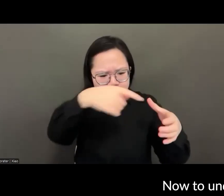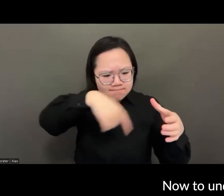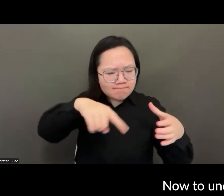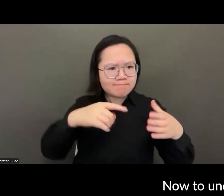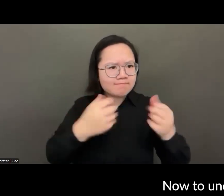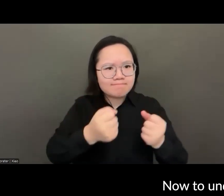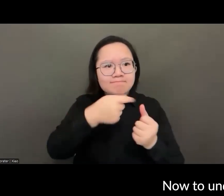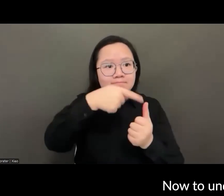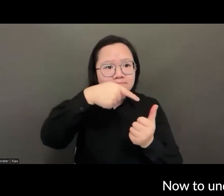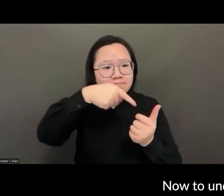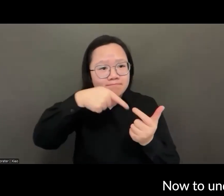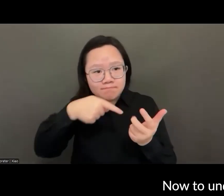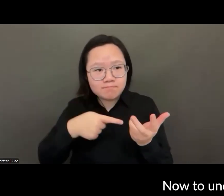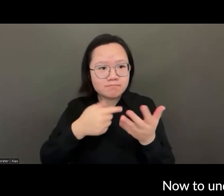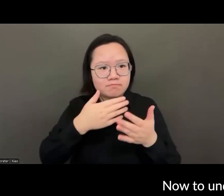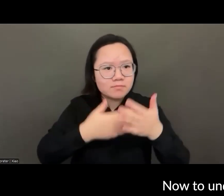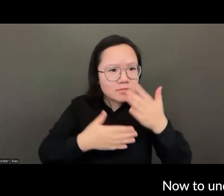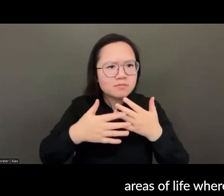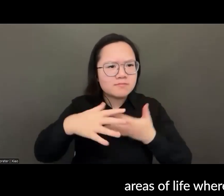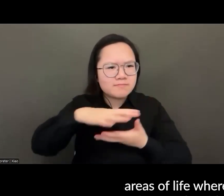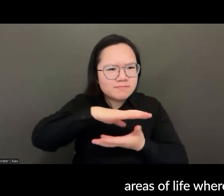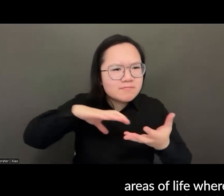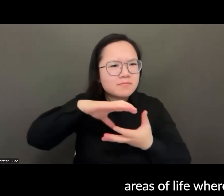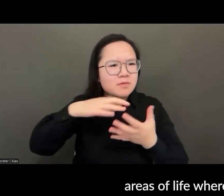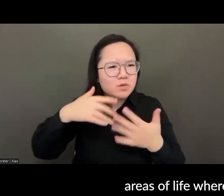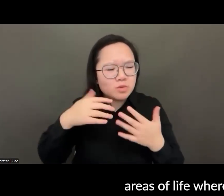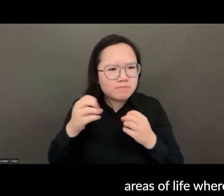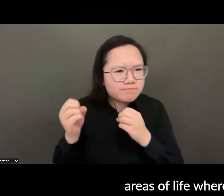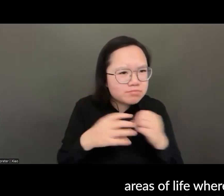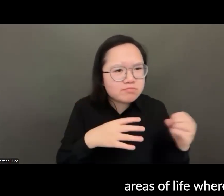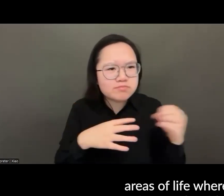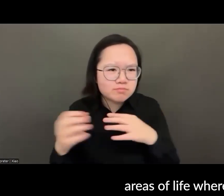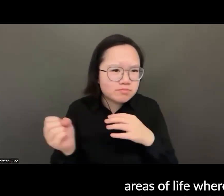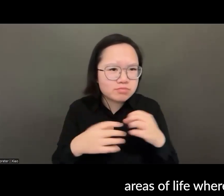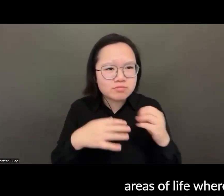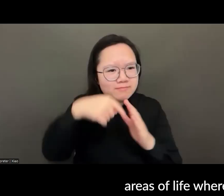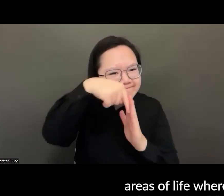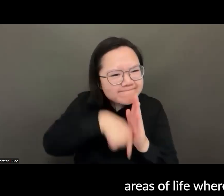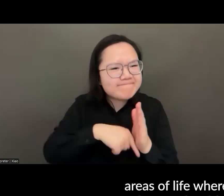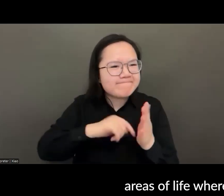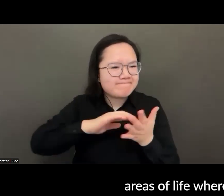that, we have to understand about different areas of life where